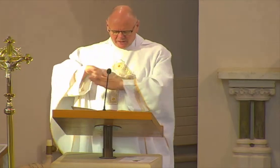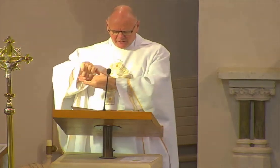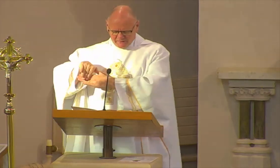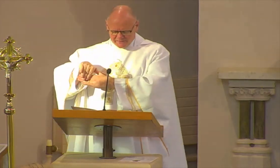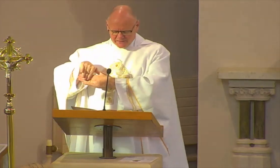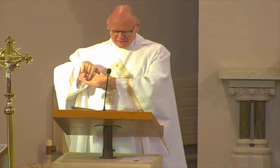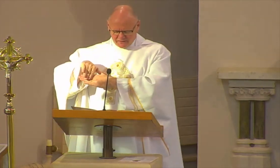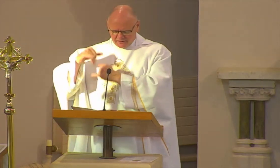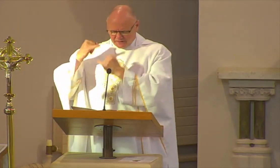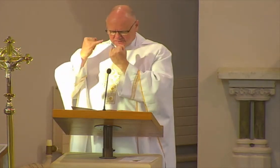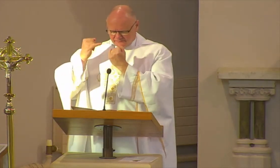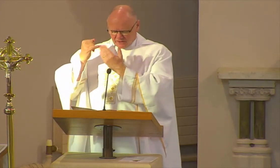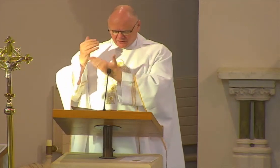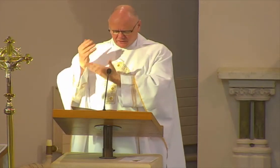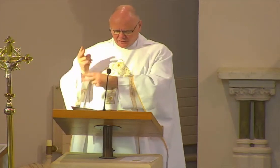leaves his flock